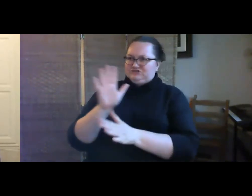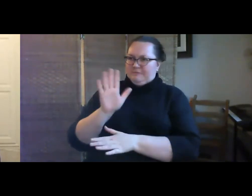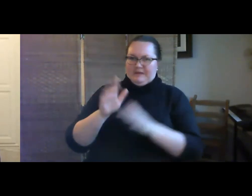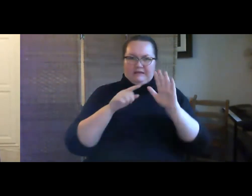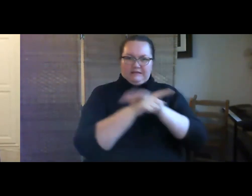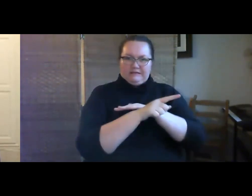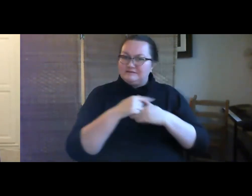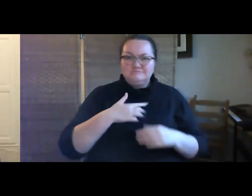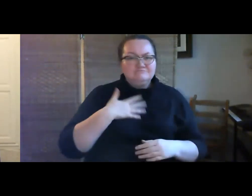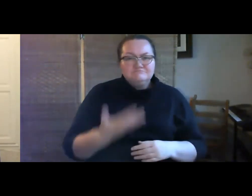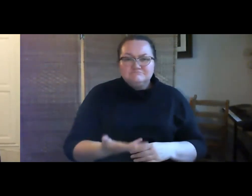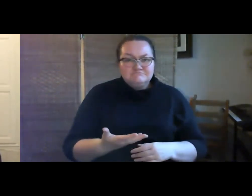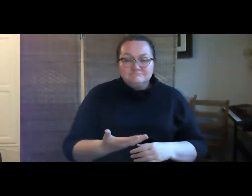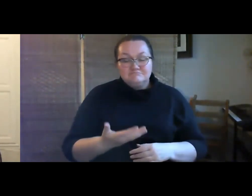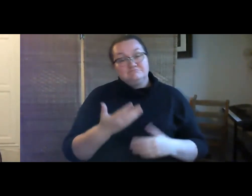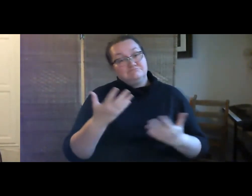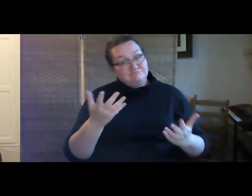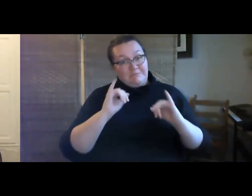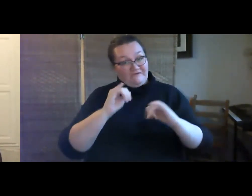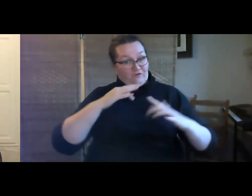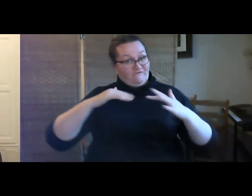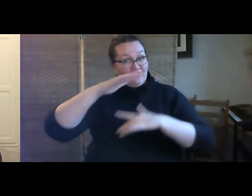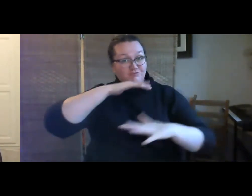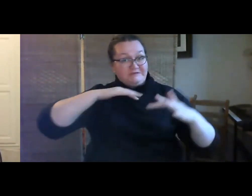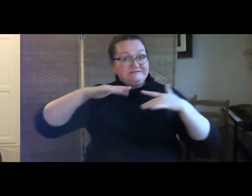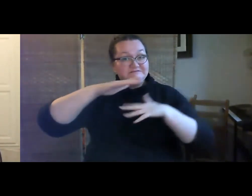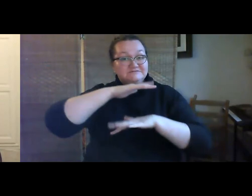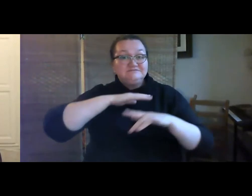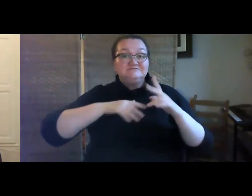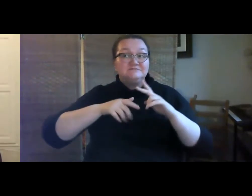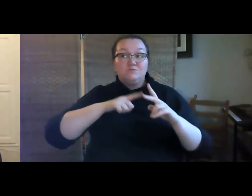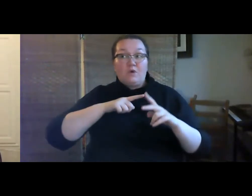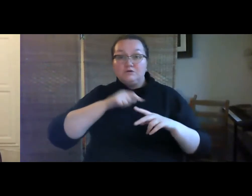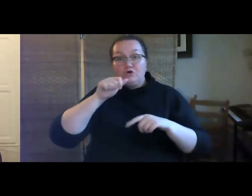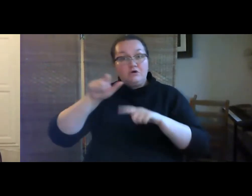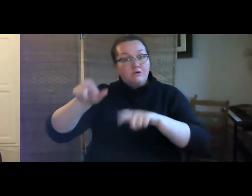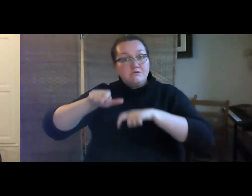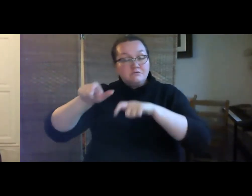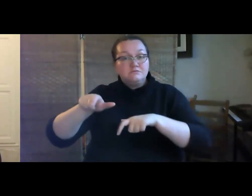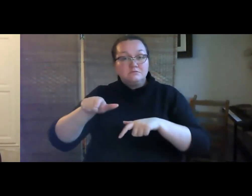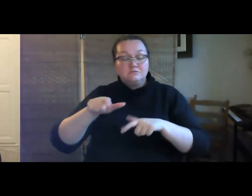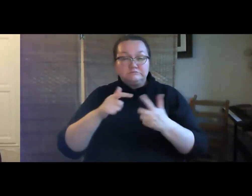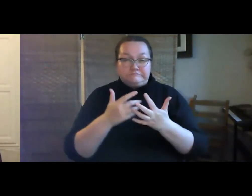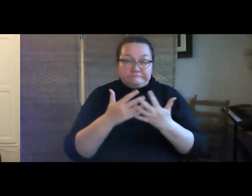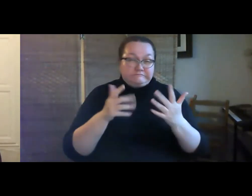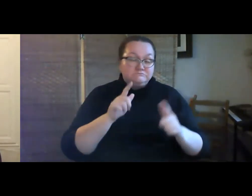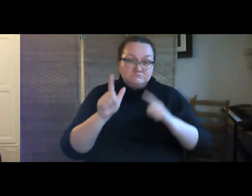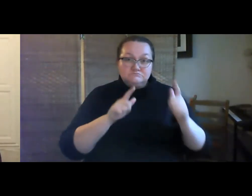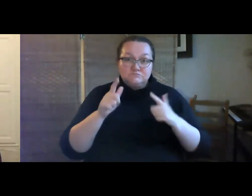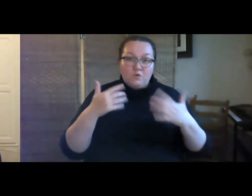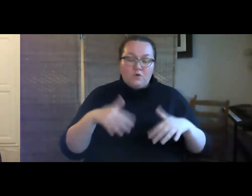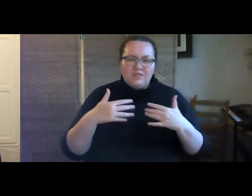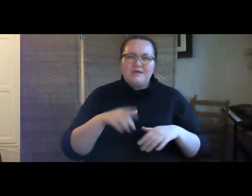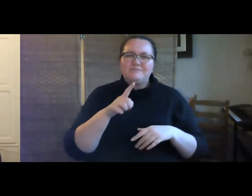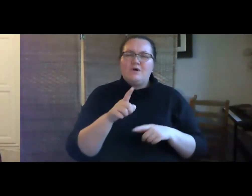one, it's not very environmentally friendly, obviously, anymore, but also I began to want